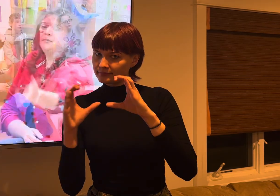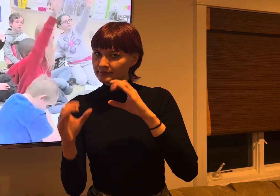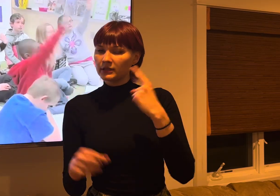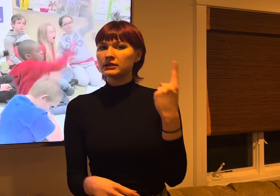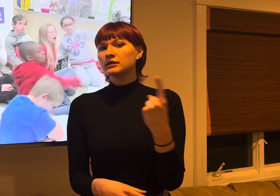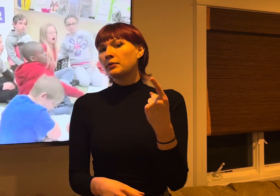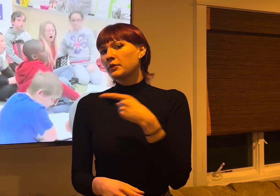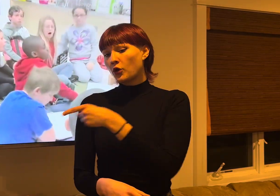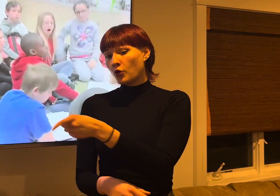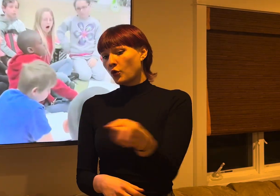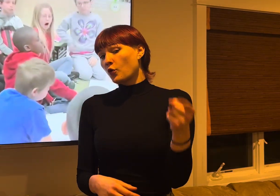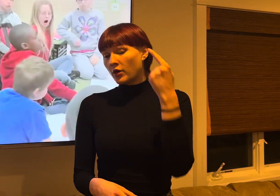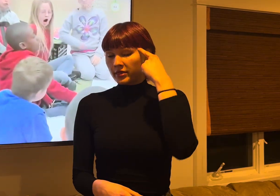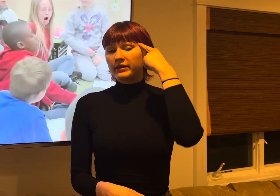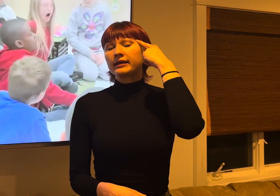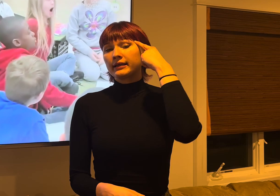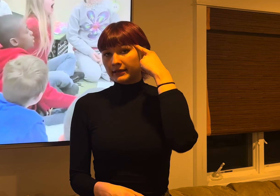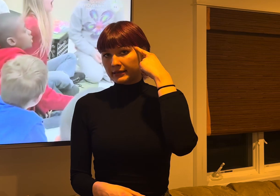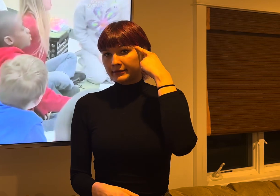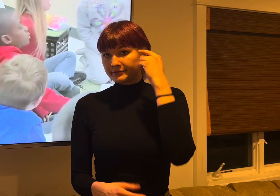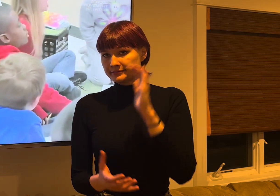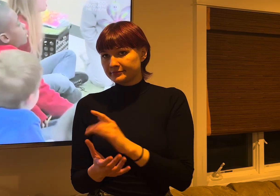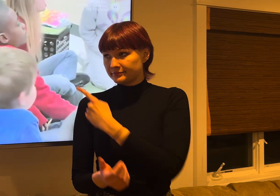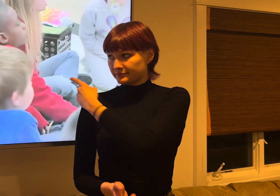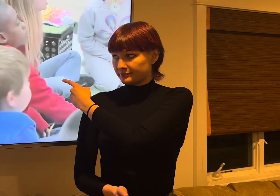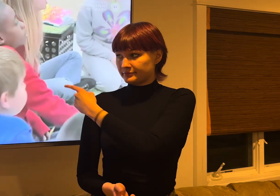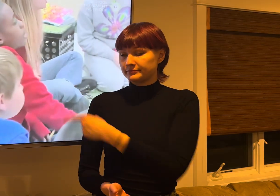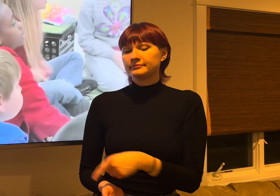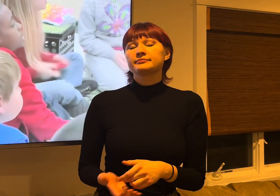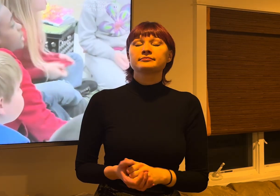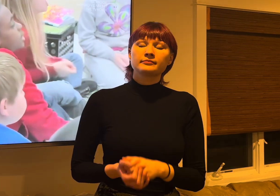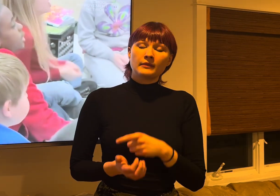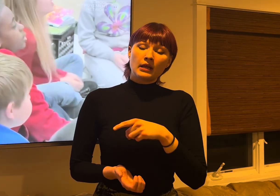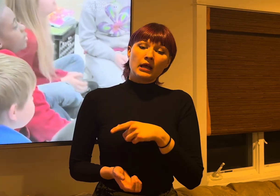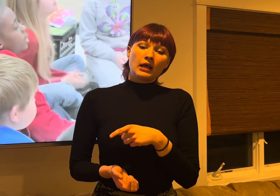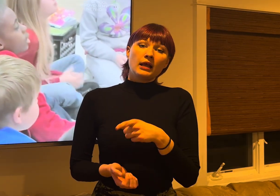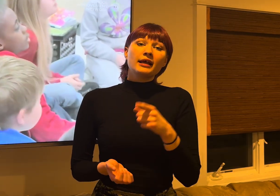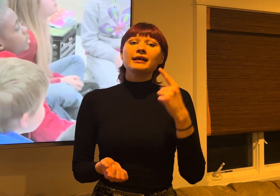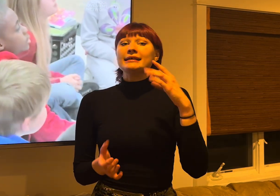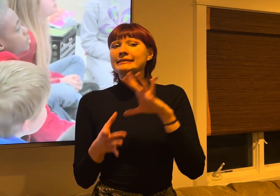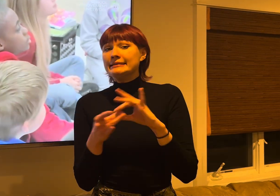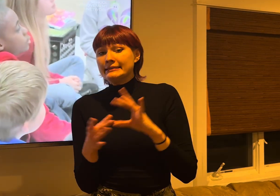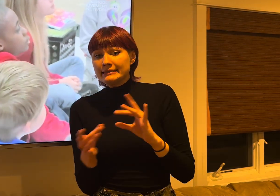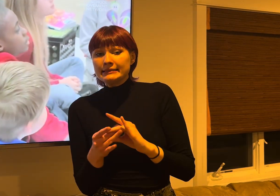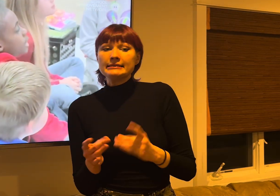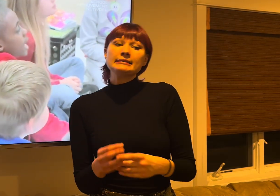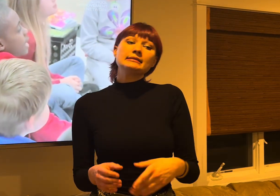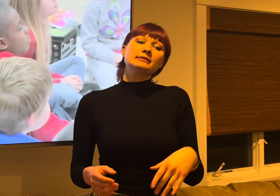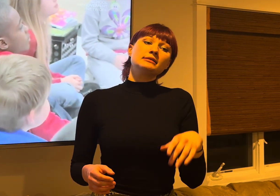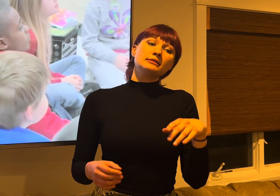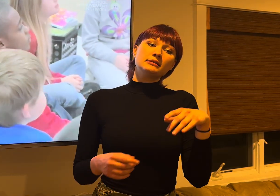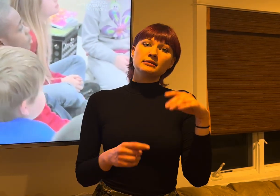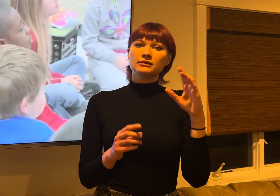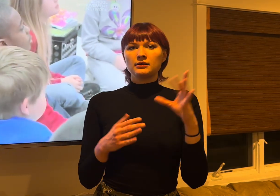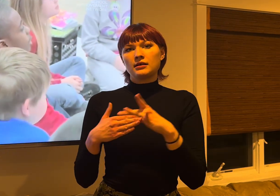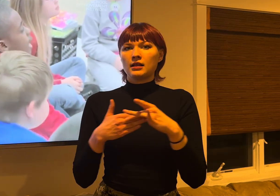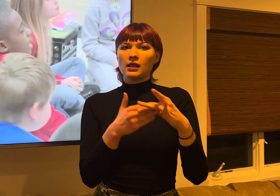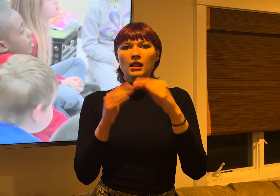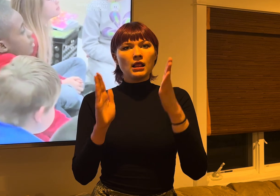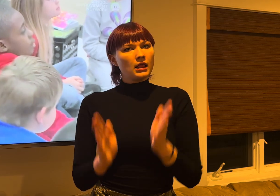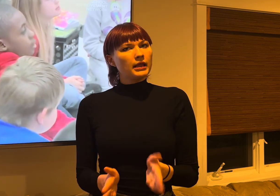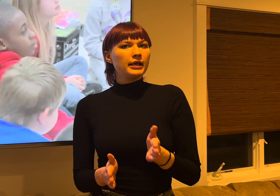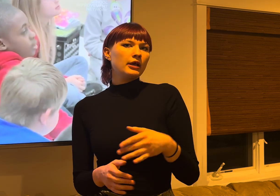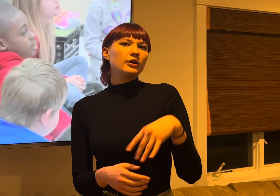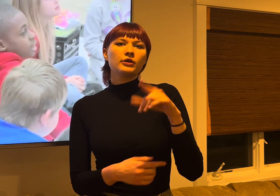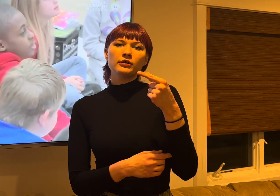think. Where it says General George Washington, leader of the Continental troops, came the firm